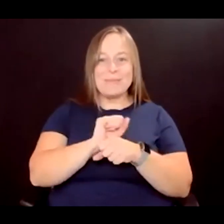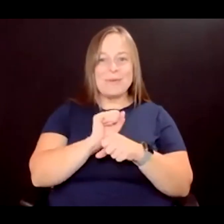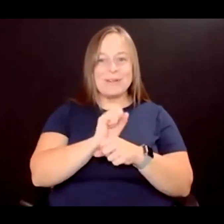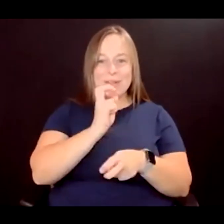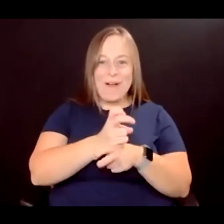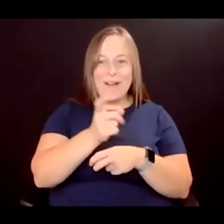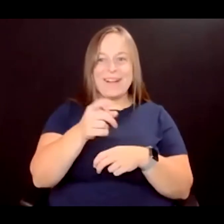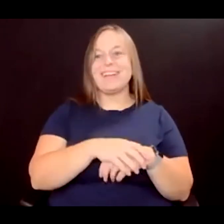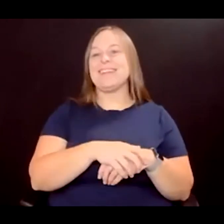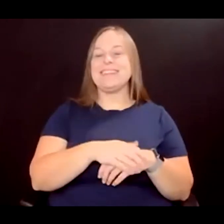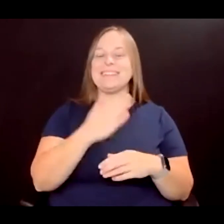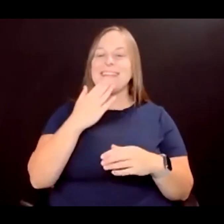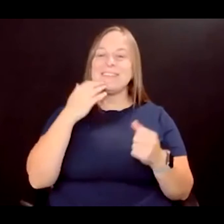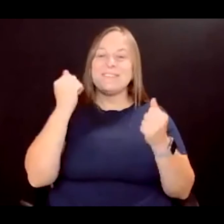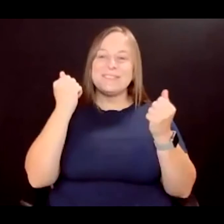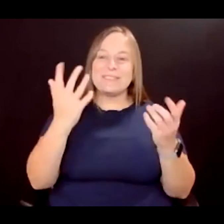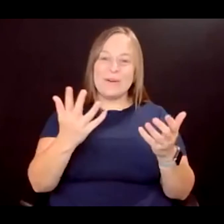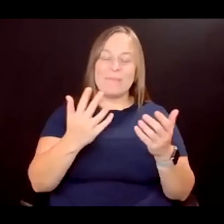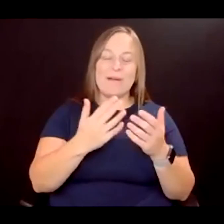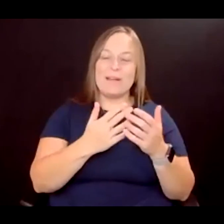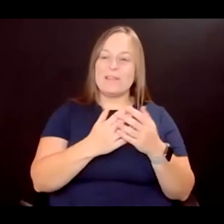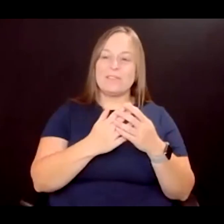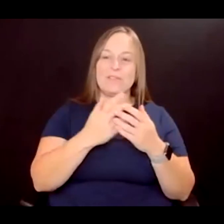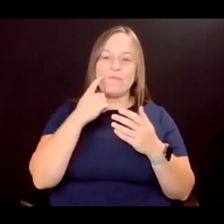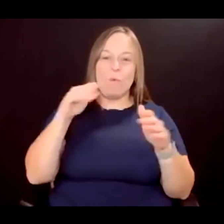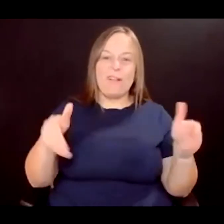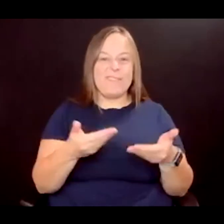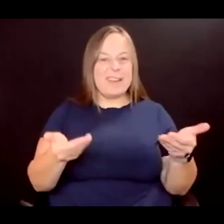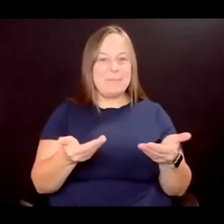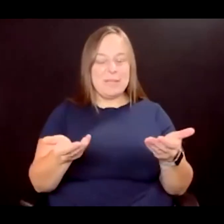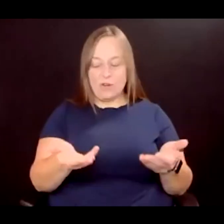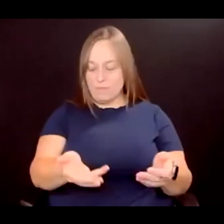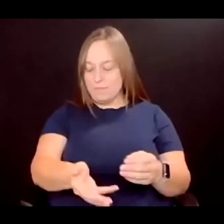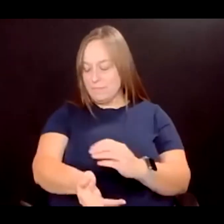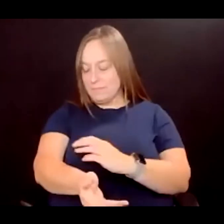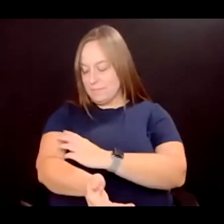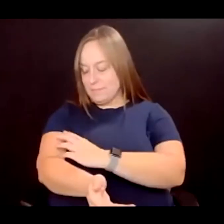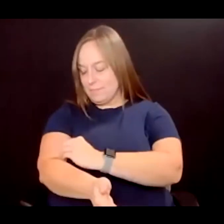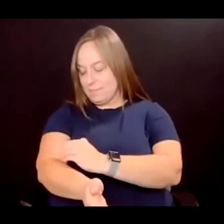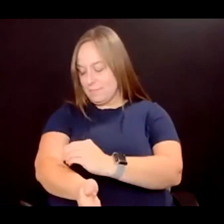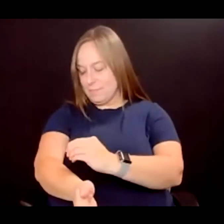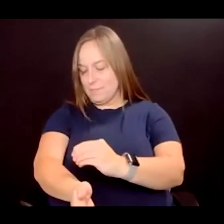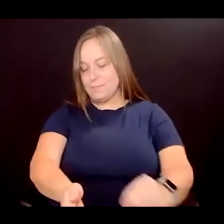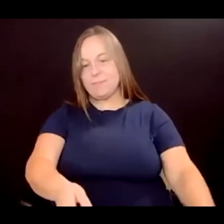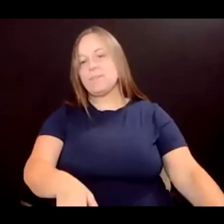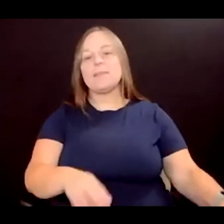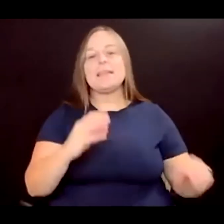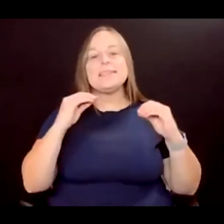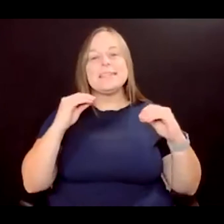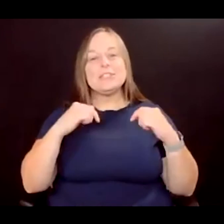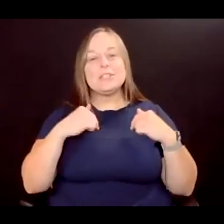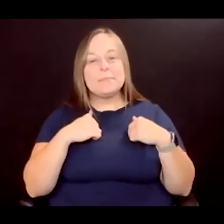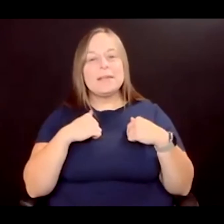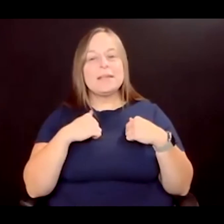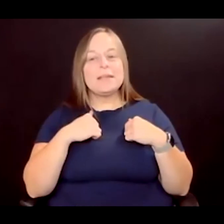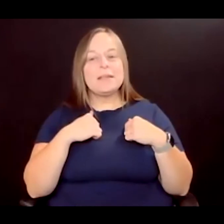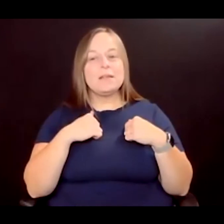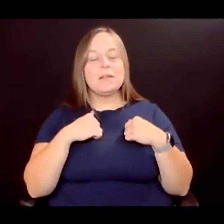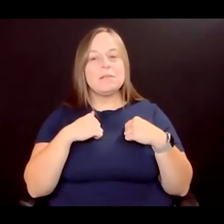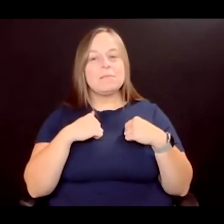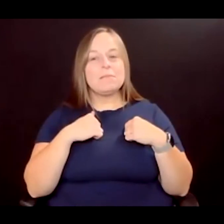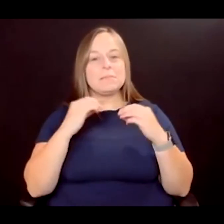thing even under all that stress, right? So, yeah. Right, and it's a stressful job. It's a